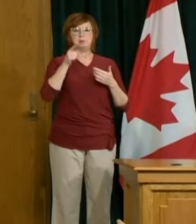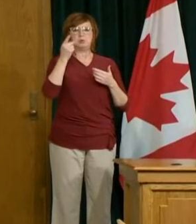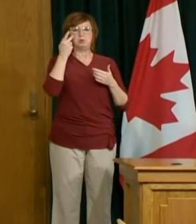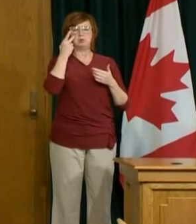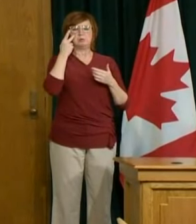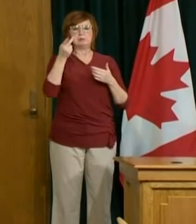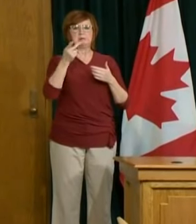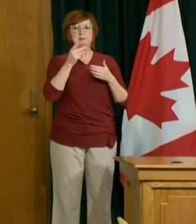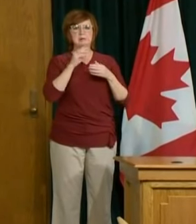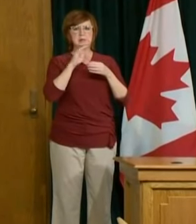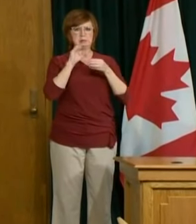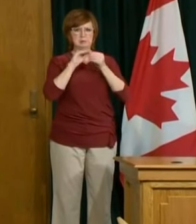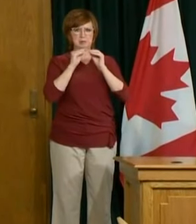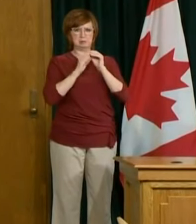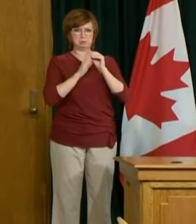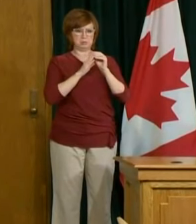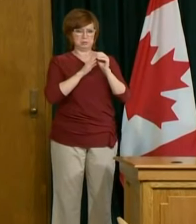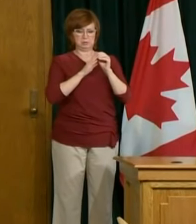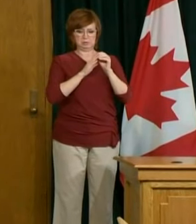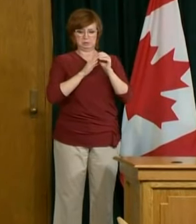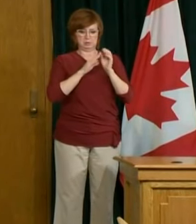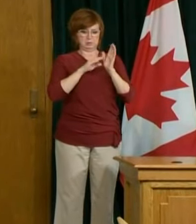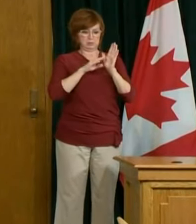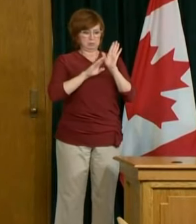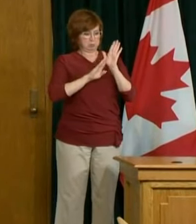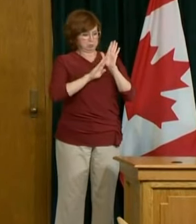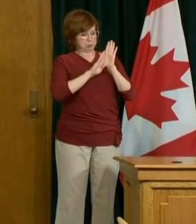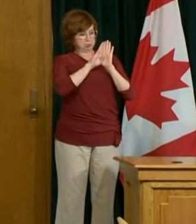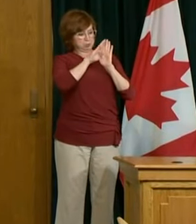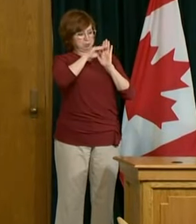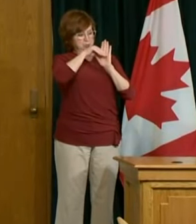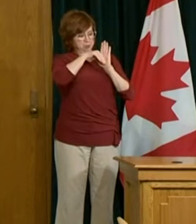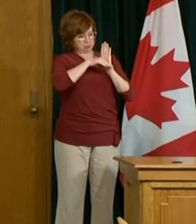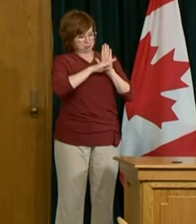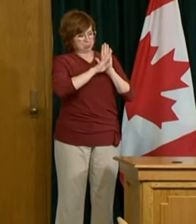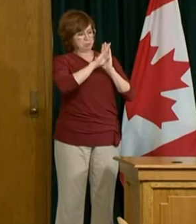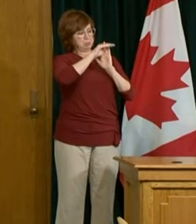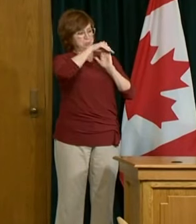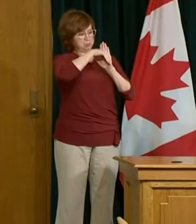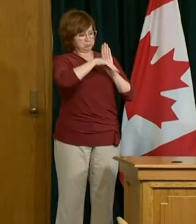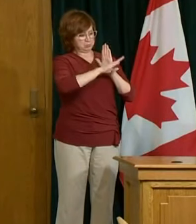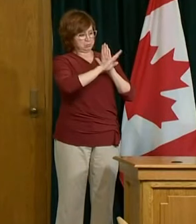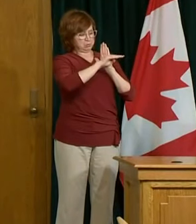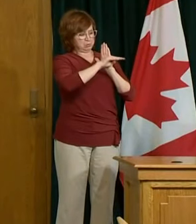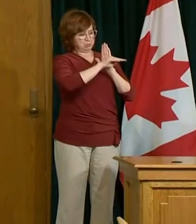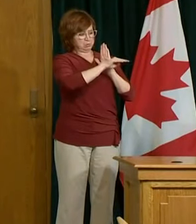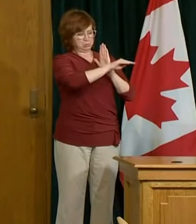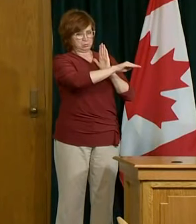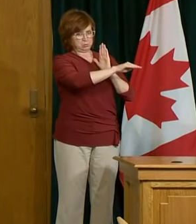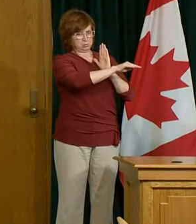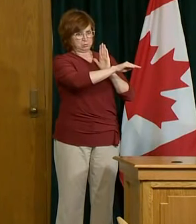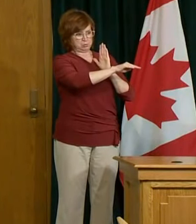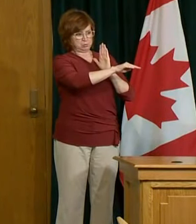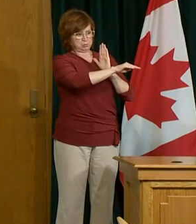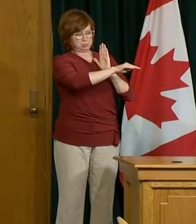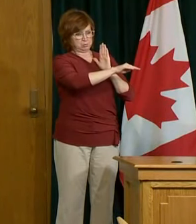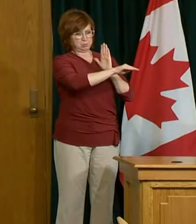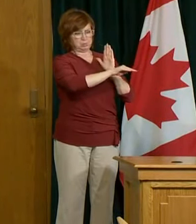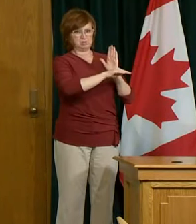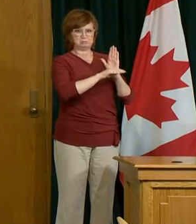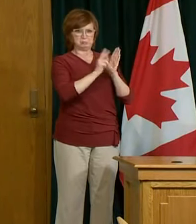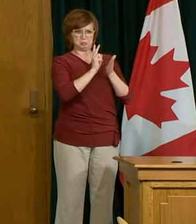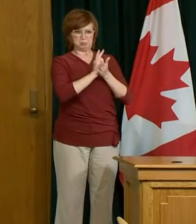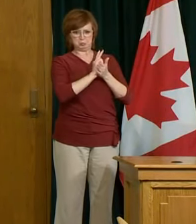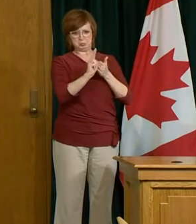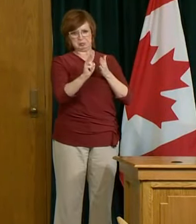at mass gatherings and travel into Saskatchewan, and then it becomes very quiet and flat for 2 to 3 weeks, and then it remains